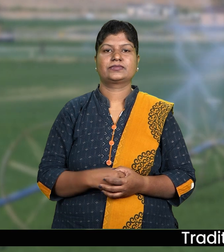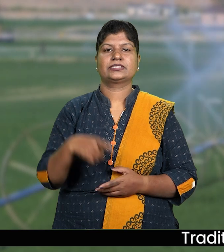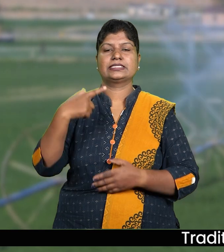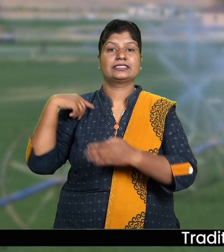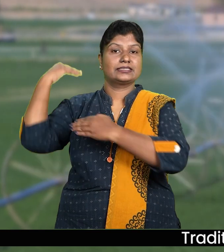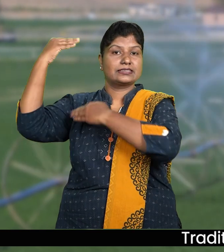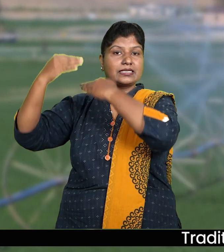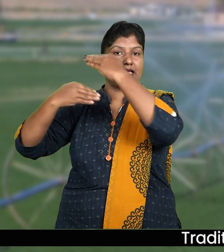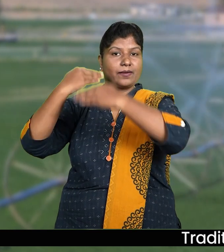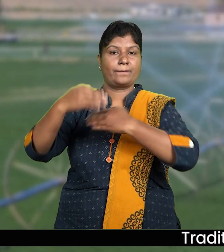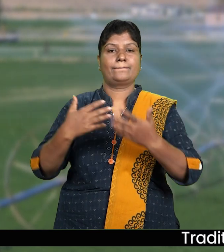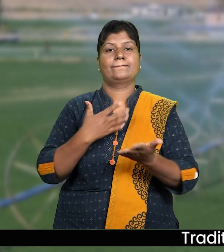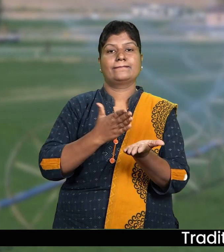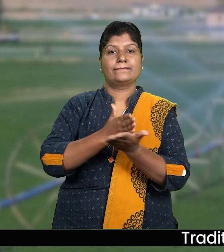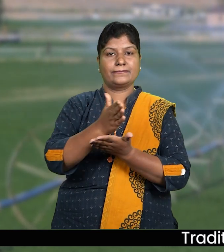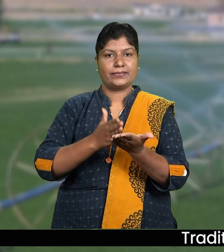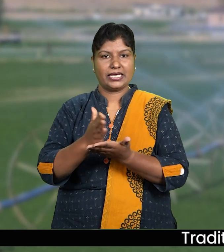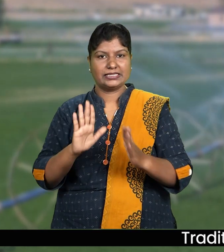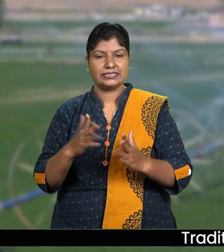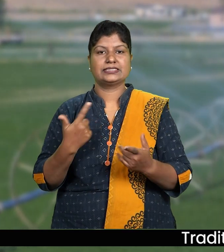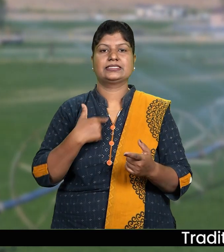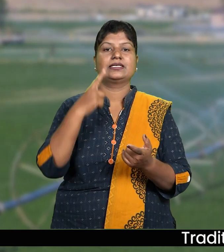Traditional methods of irrigation.